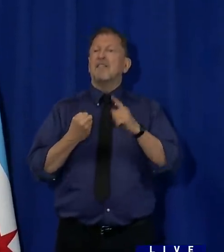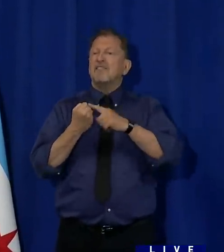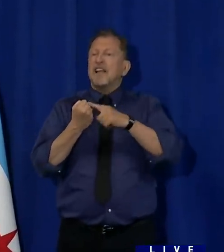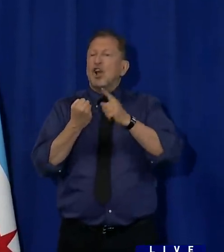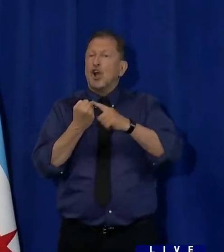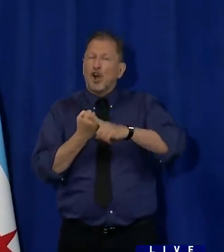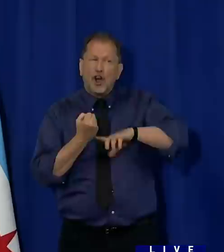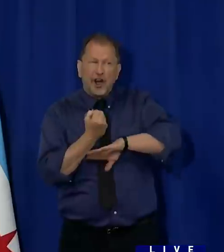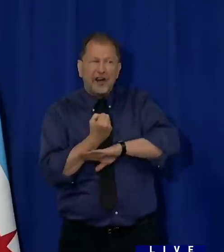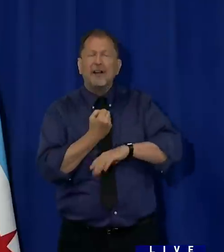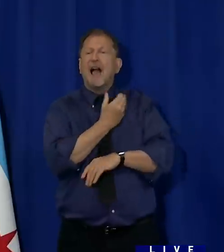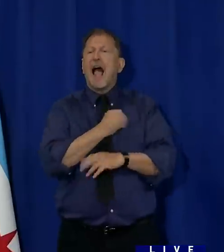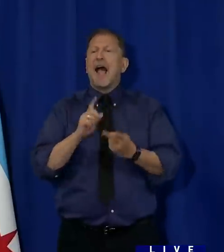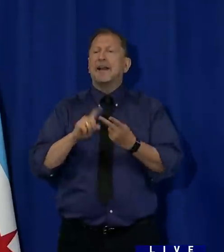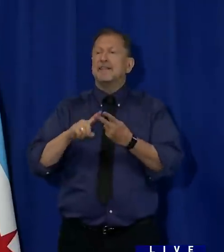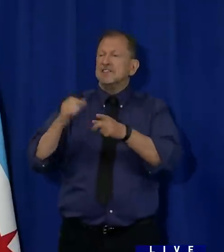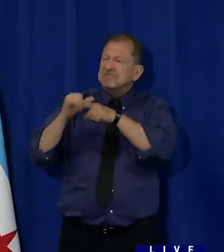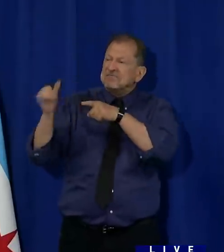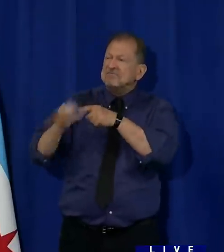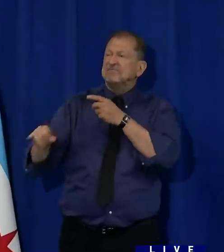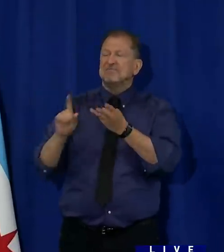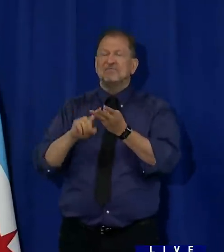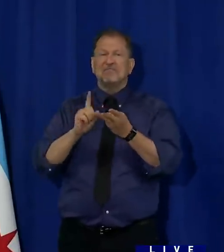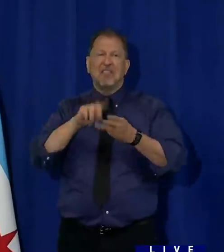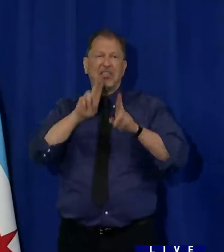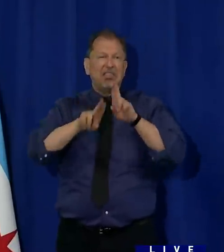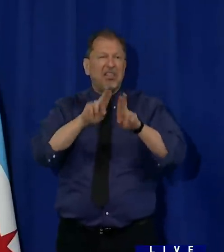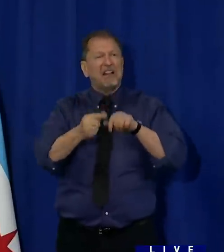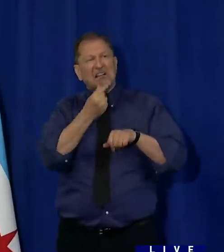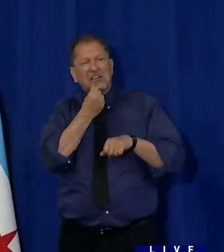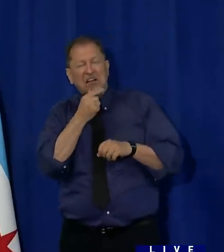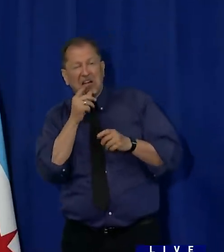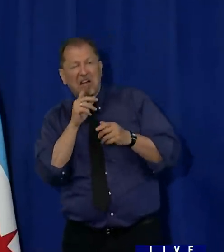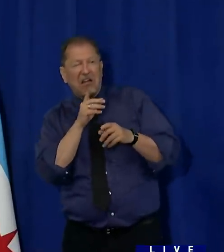force. That behavior reflects our leadership.